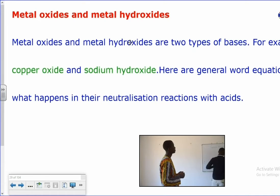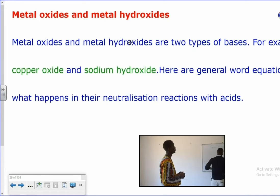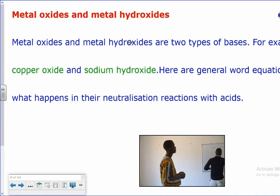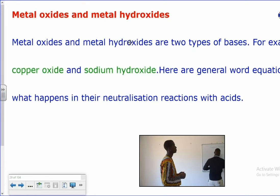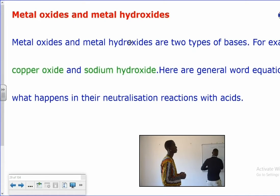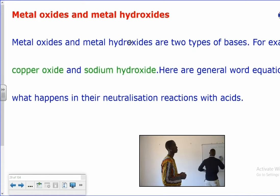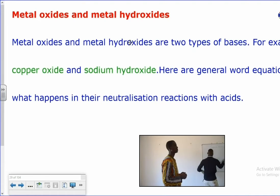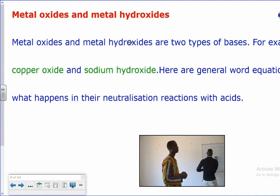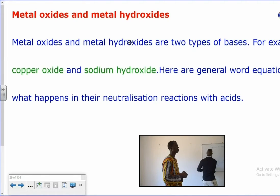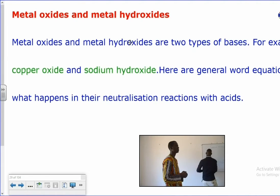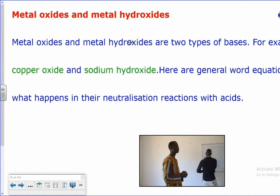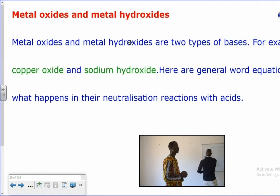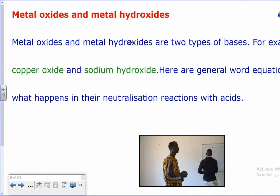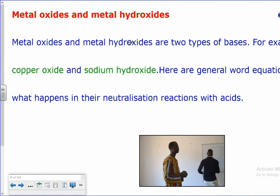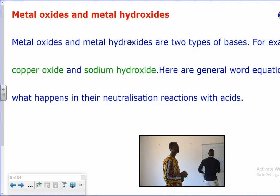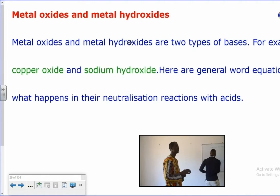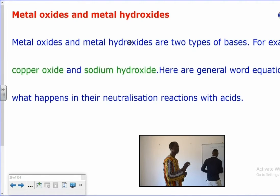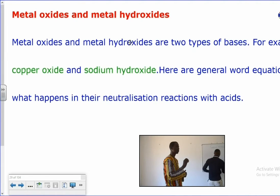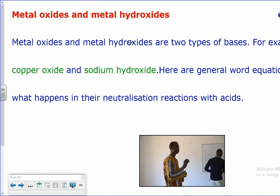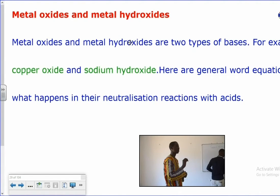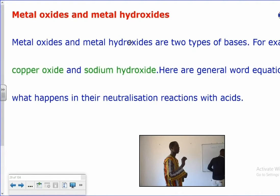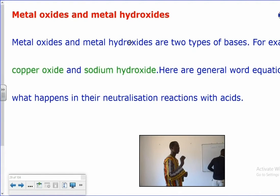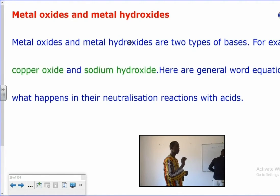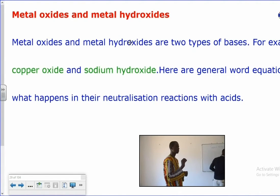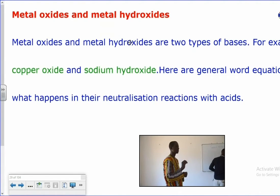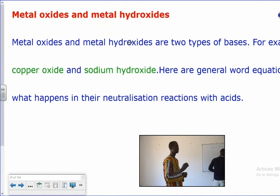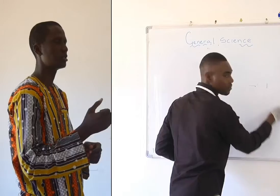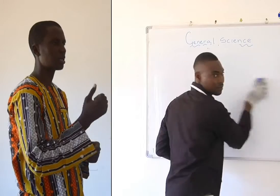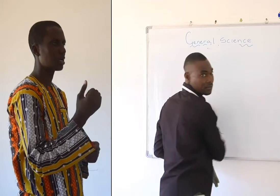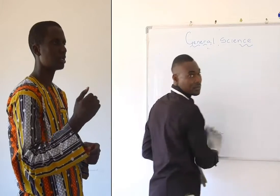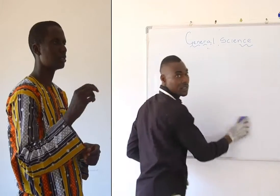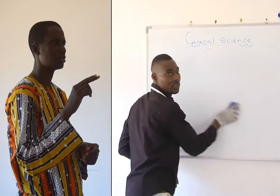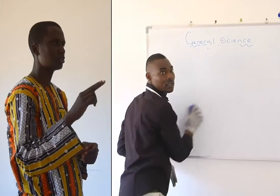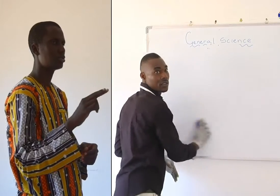Copper oxide and sodium hydroxide.